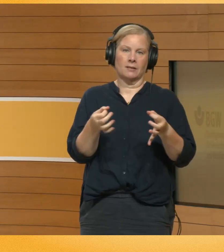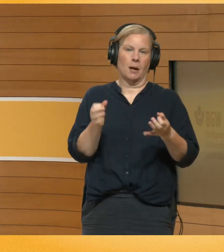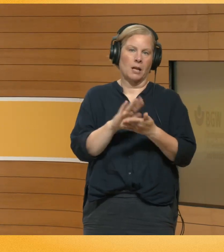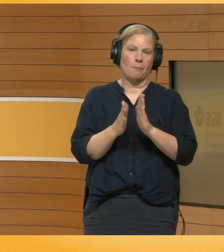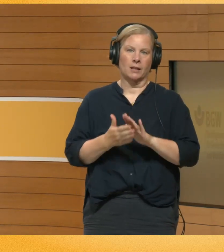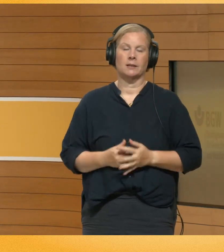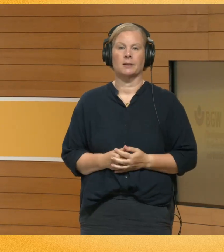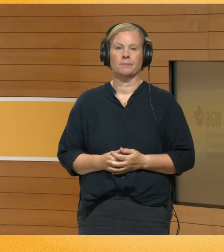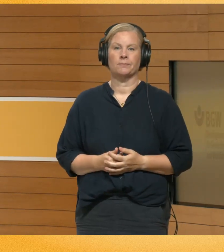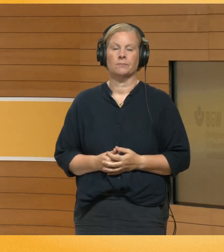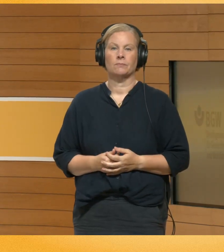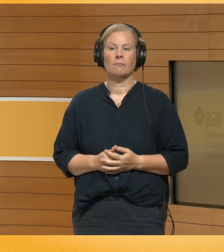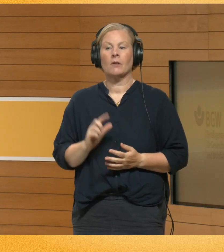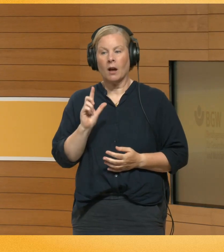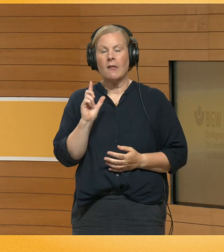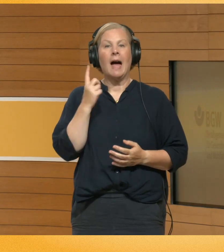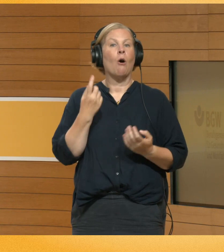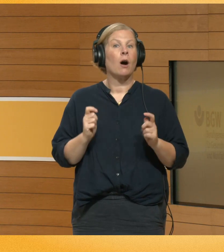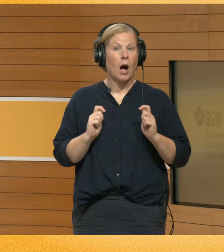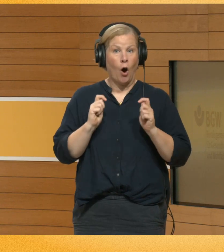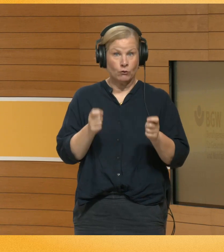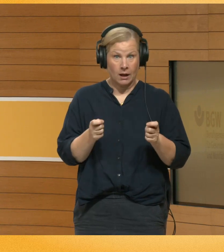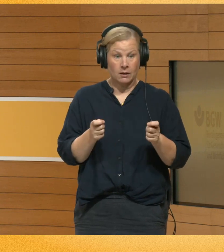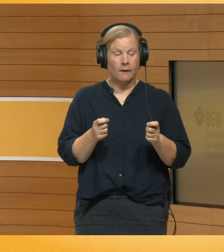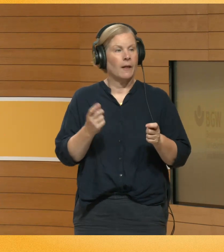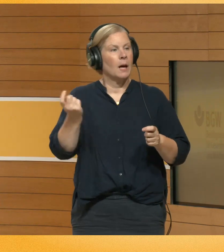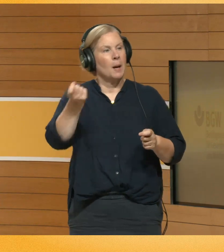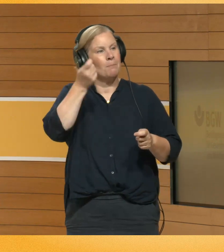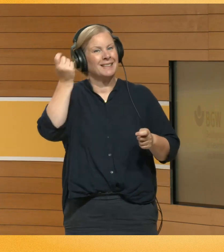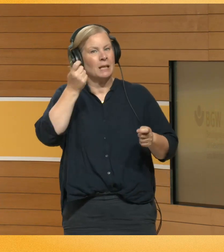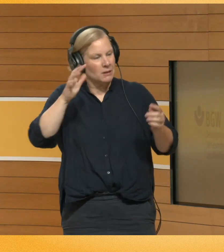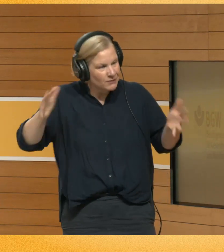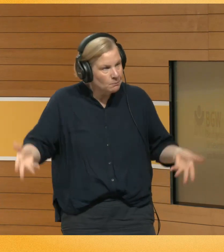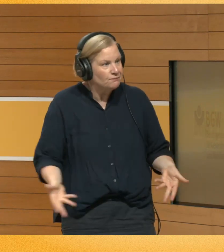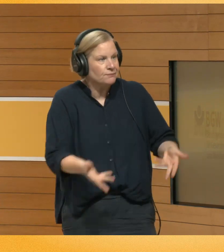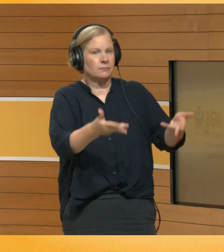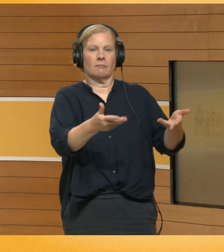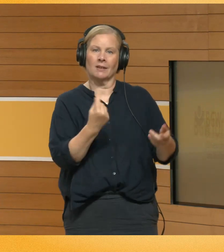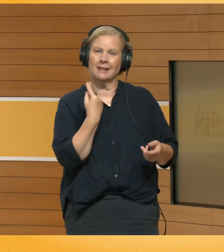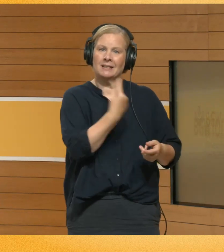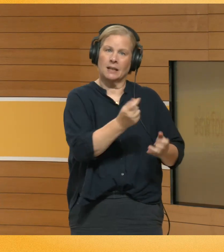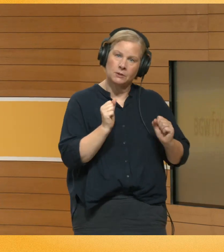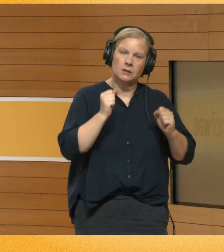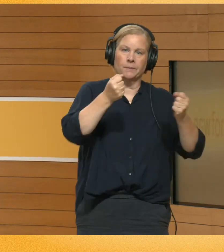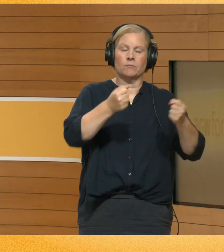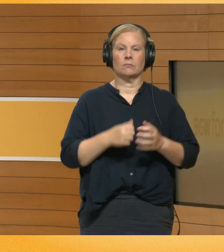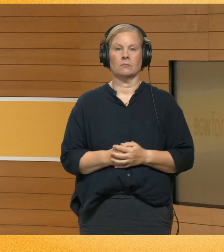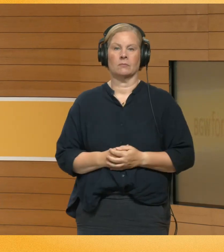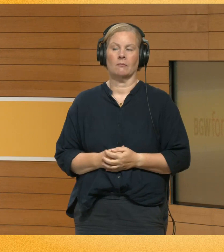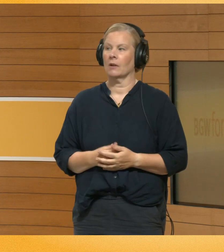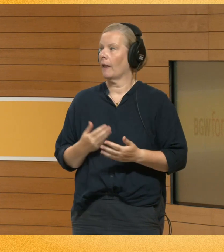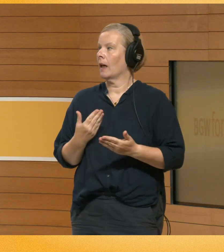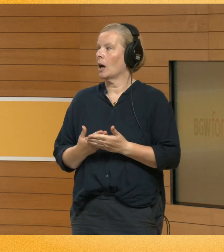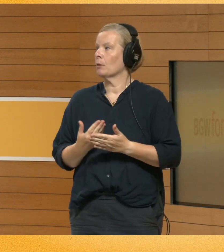organization and look at the evaluation and define measures. And we also have the task